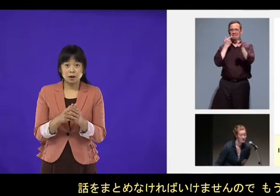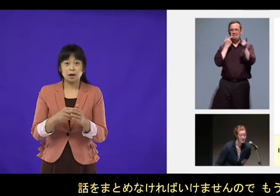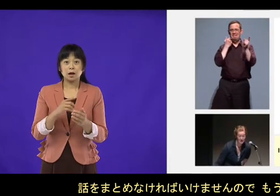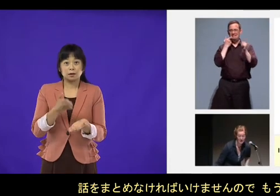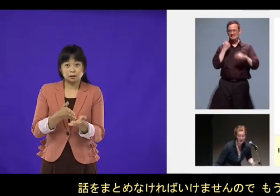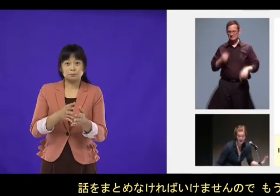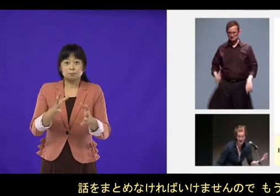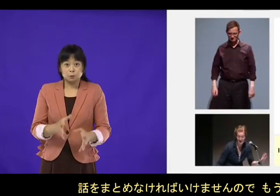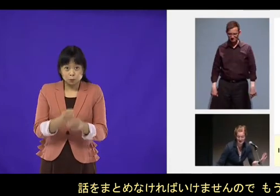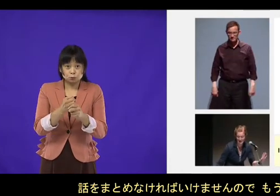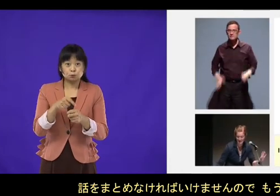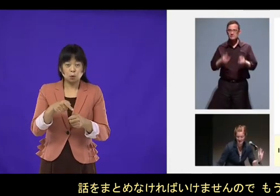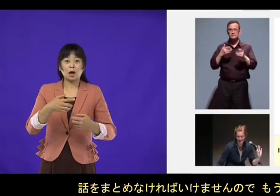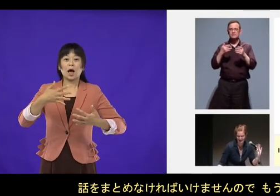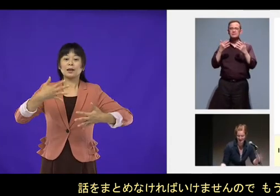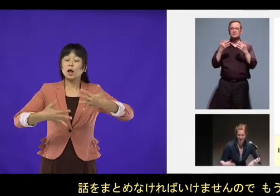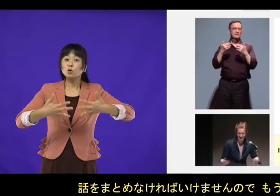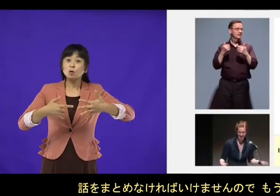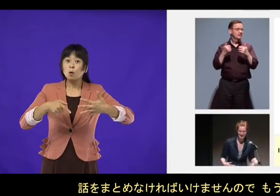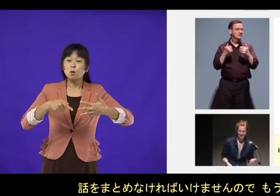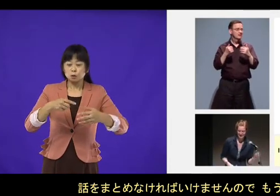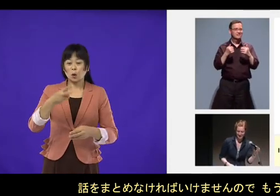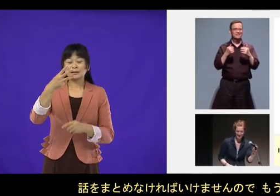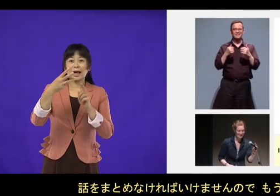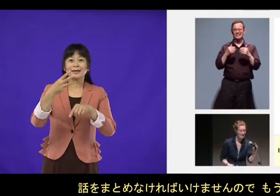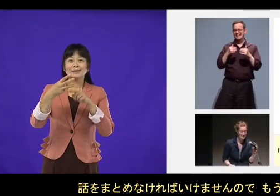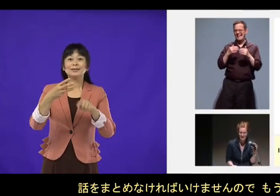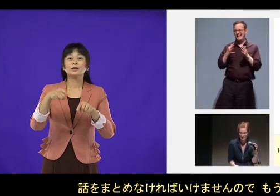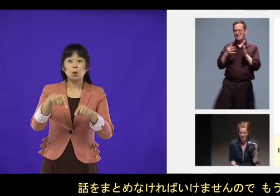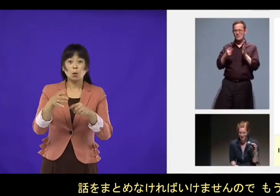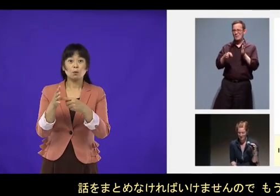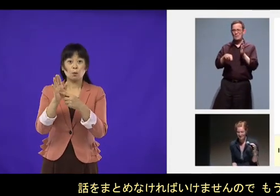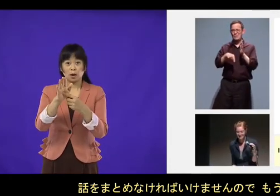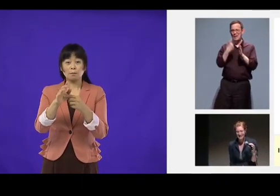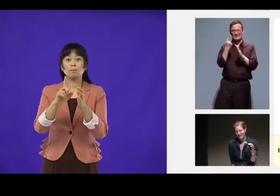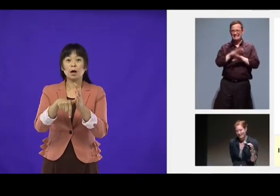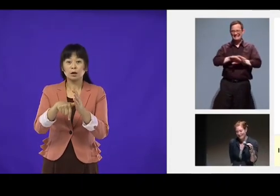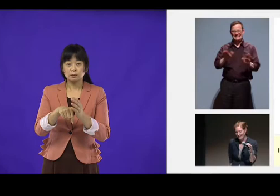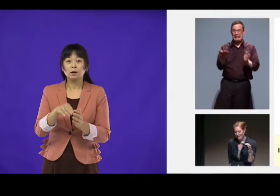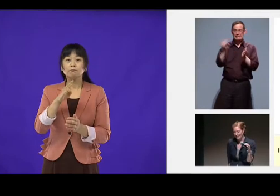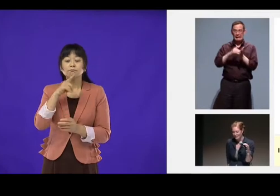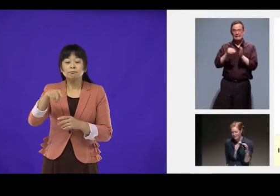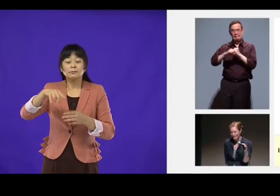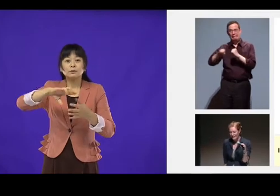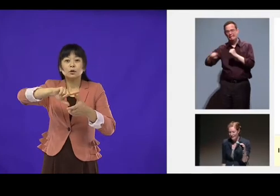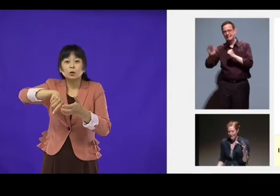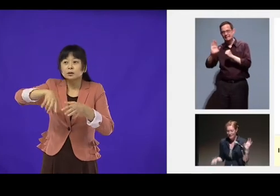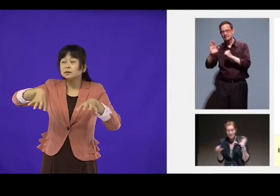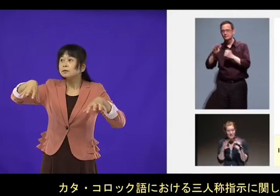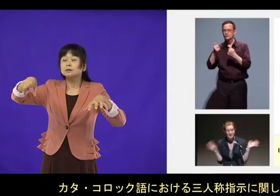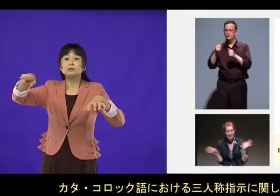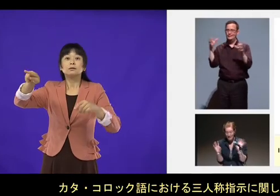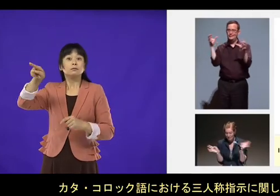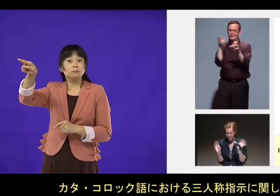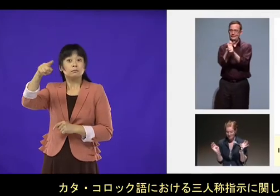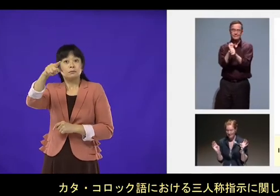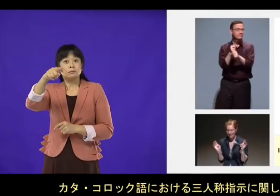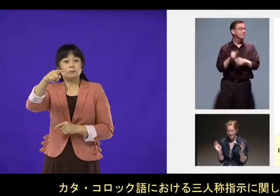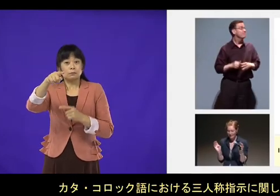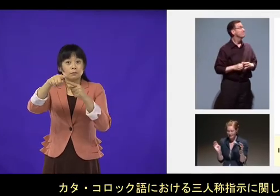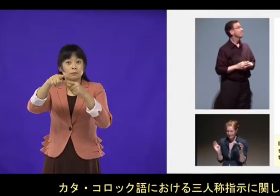Okay, so I'm just going to show it once now because I want to sort of wrap up a little bit. So to sum